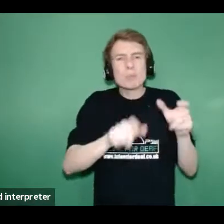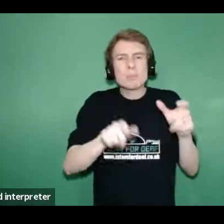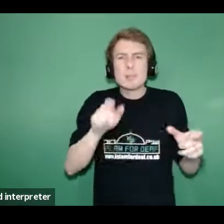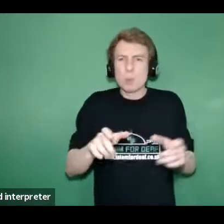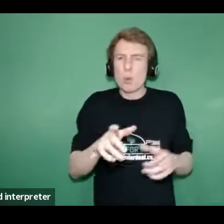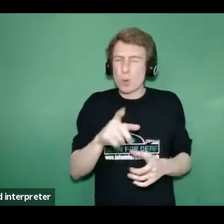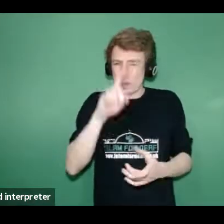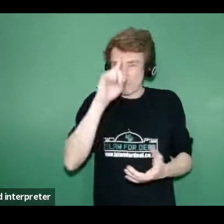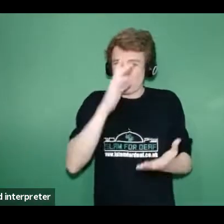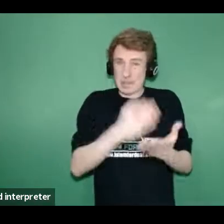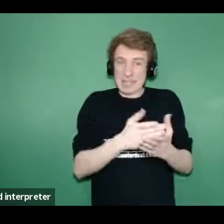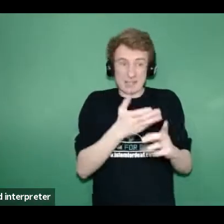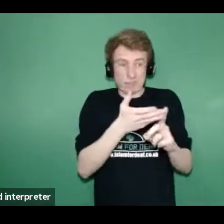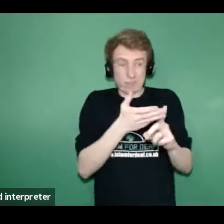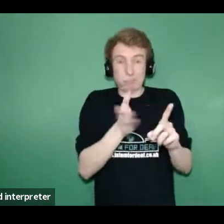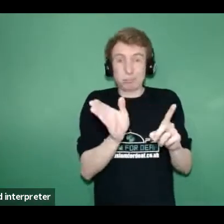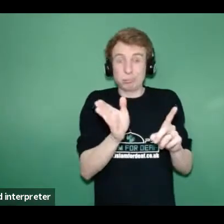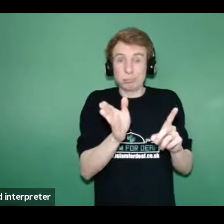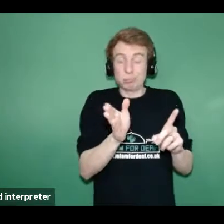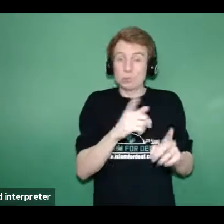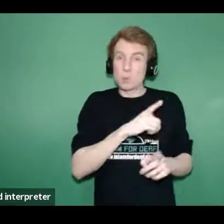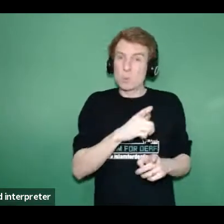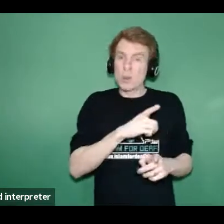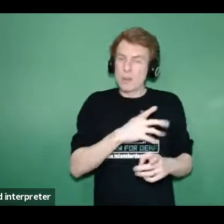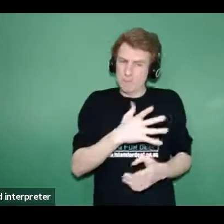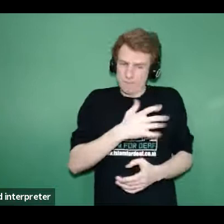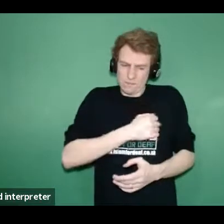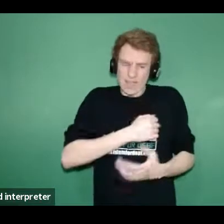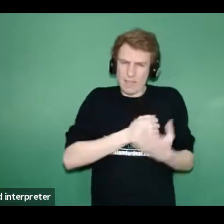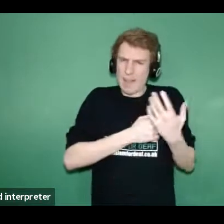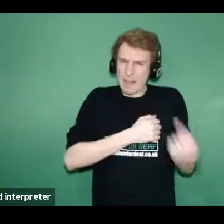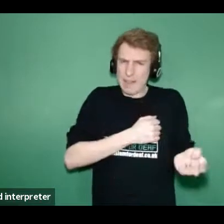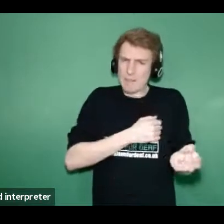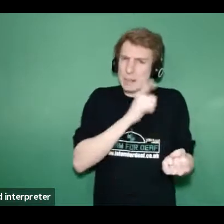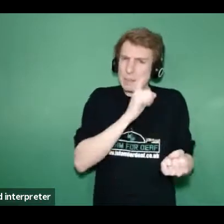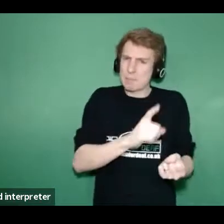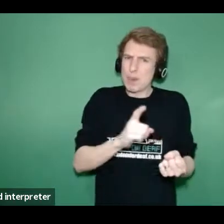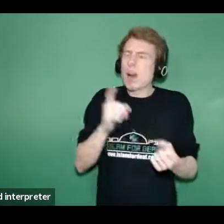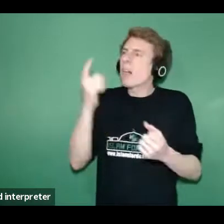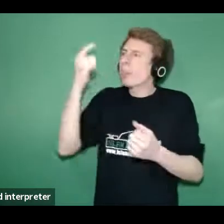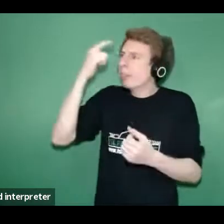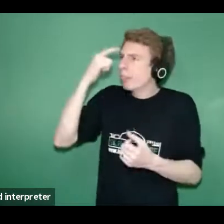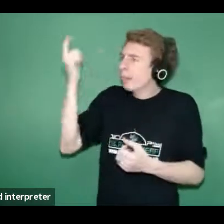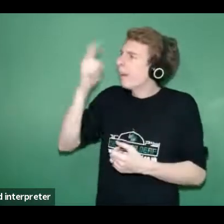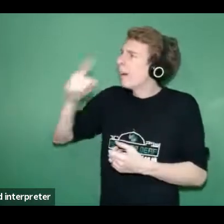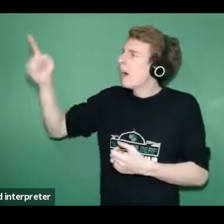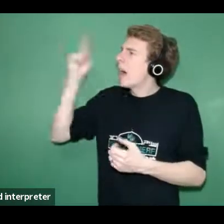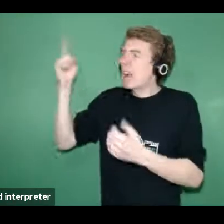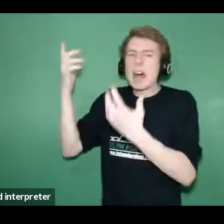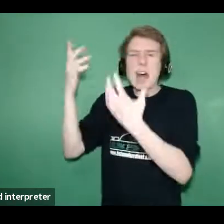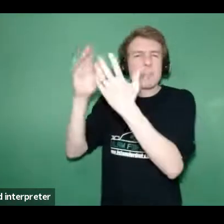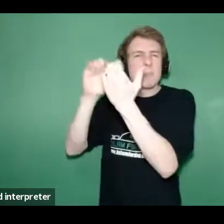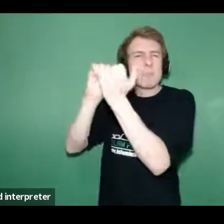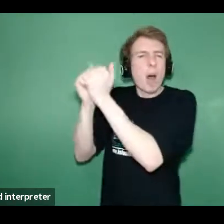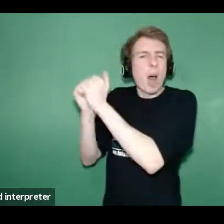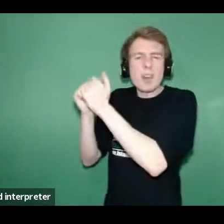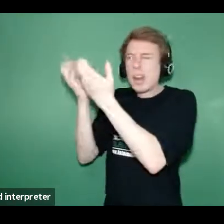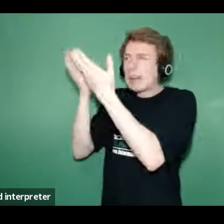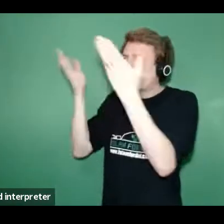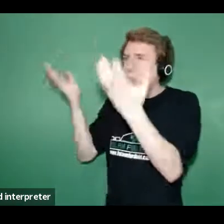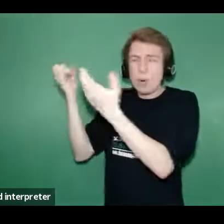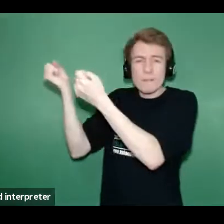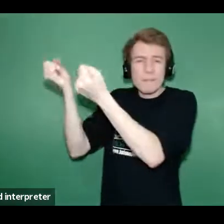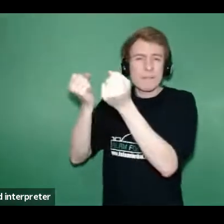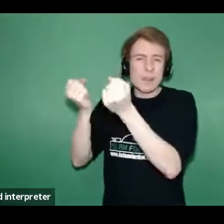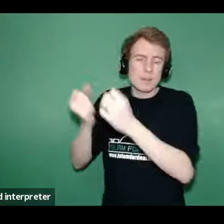Allah, showing that they had faith, but their faith was faulty in this respect. And due to this, they did not benefit from